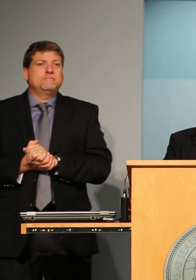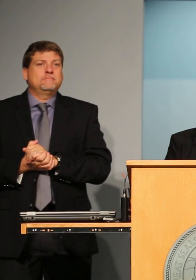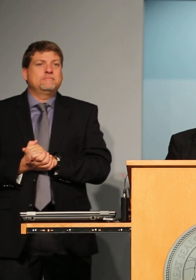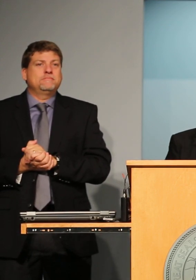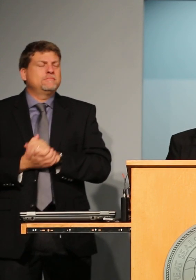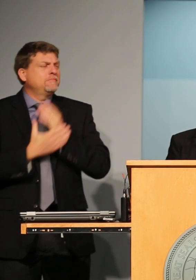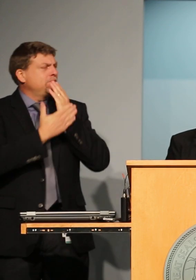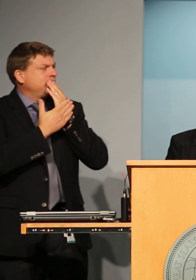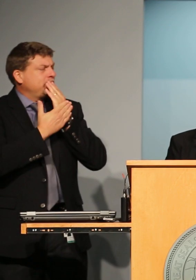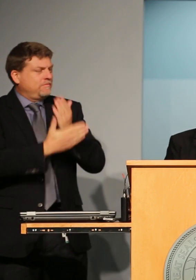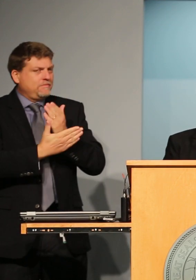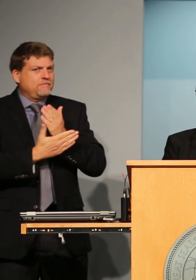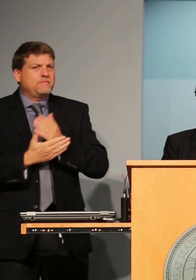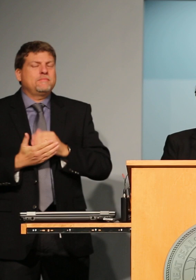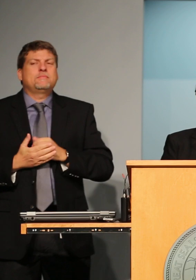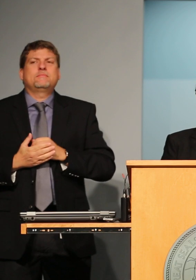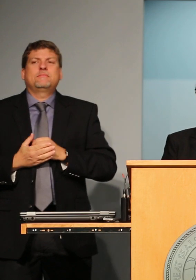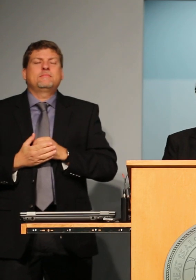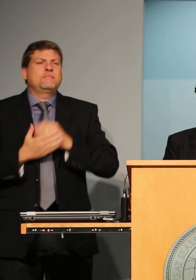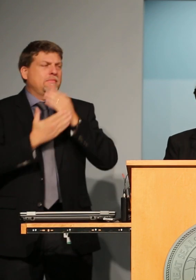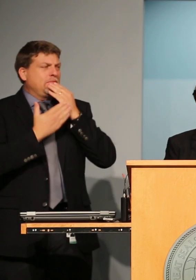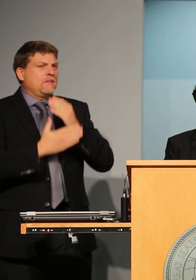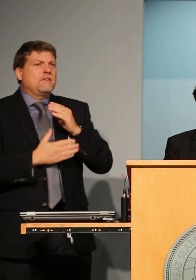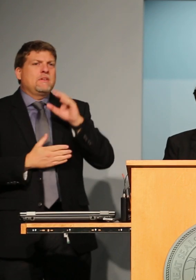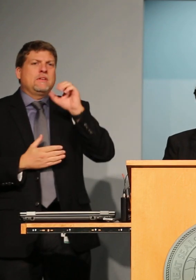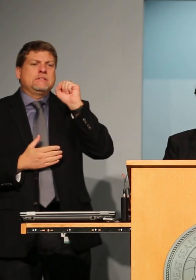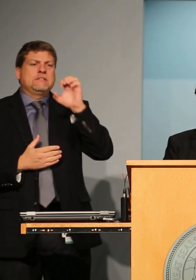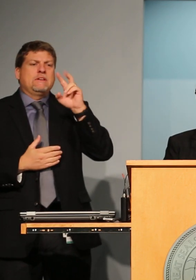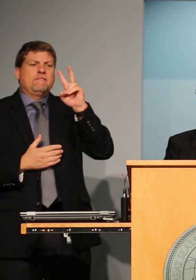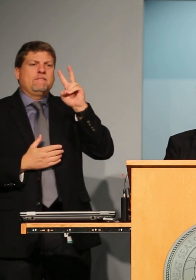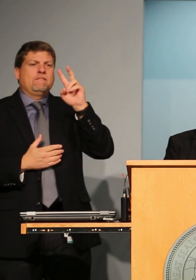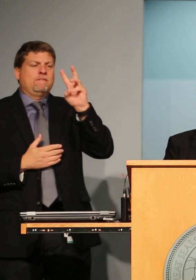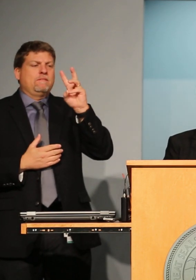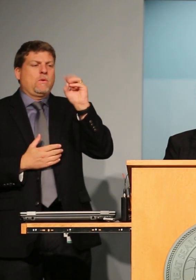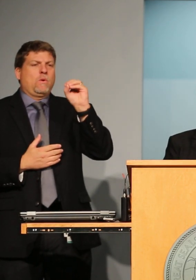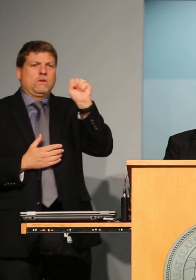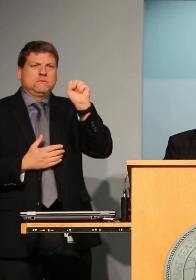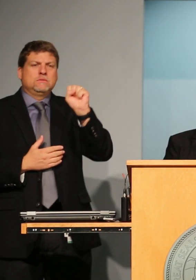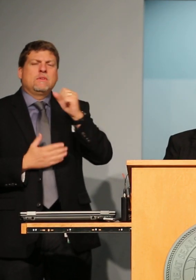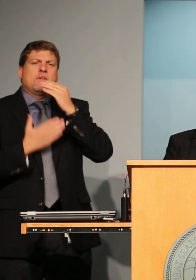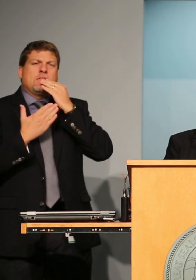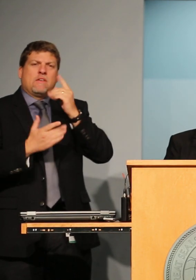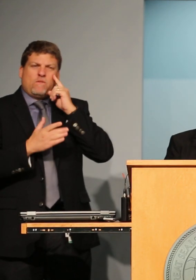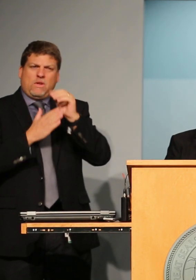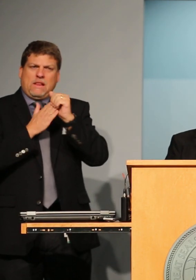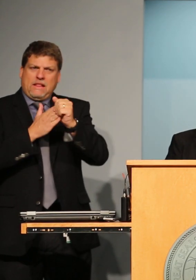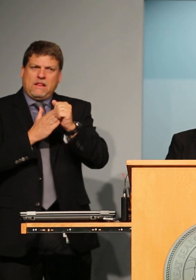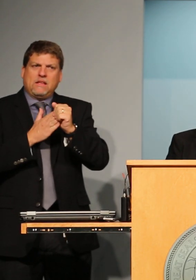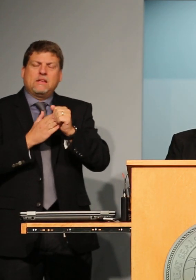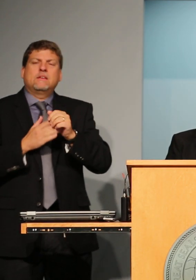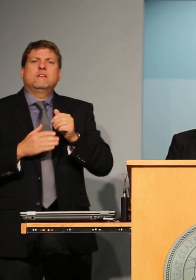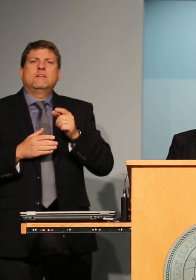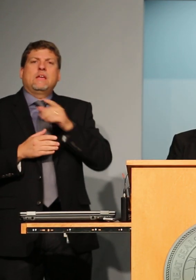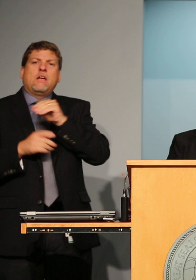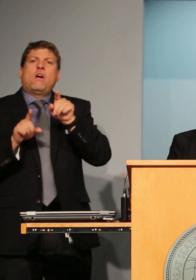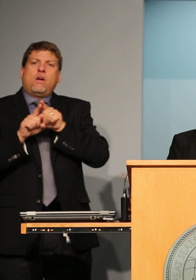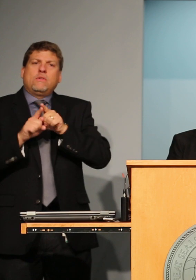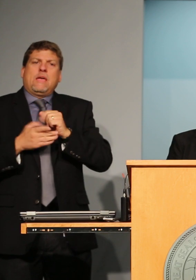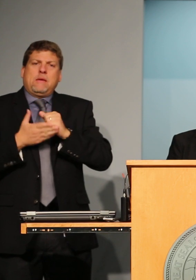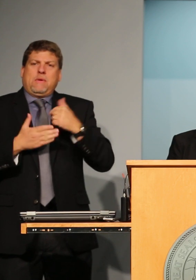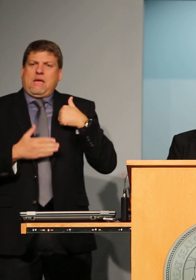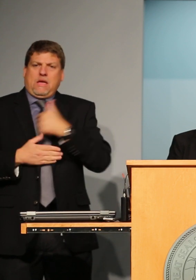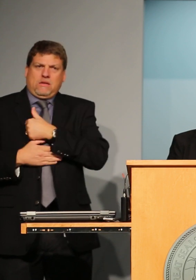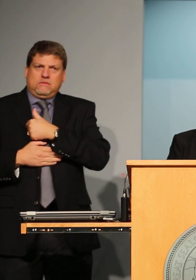Thank you, Madam Secretary Walsh, for your support and leadership in our work to prepare North Carolina for any possible